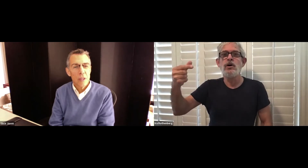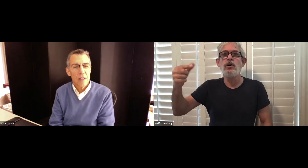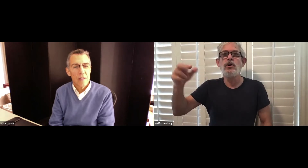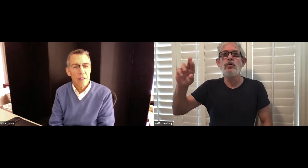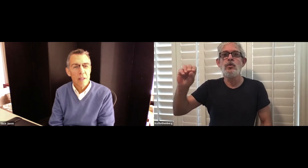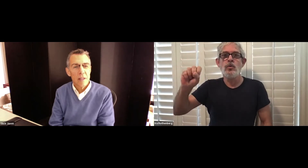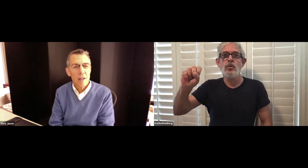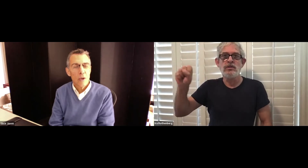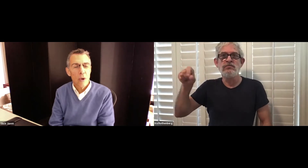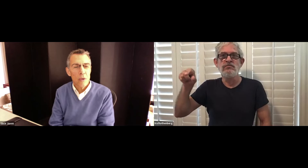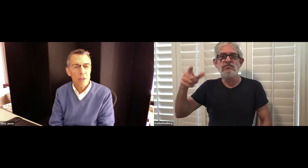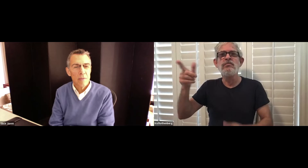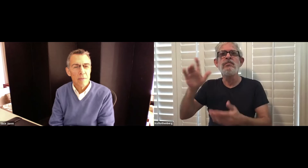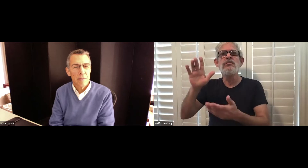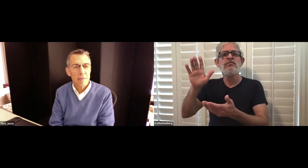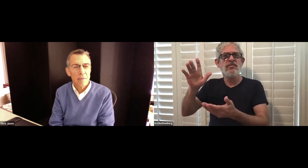Julius Gross.